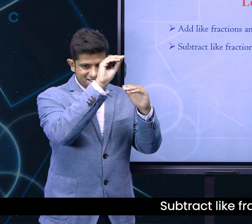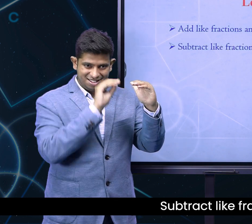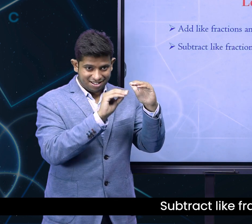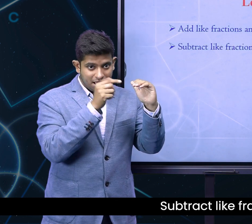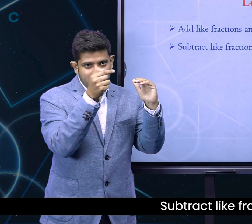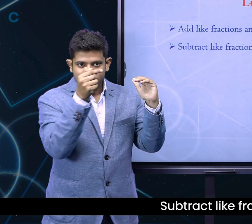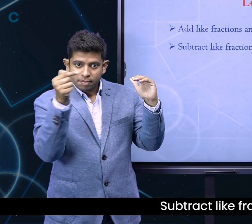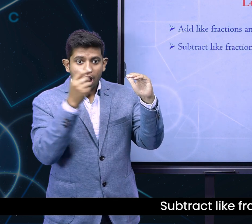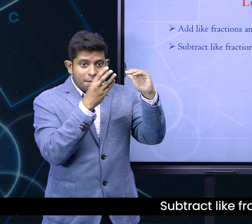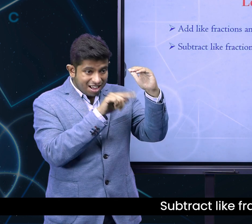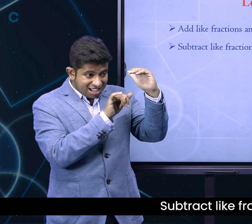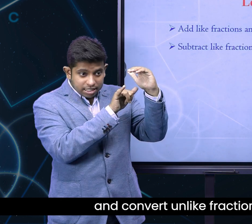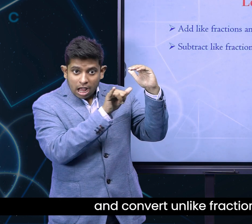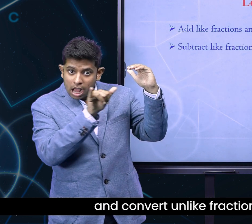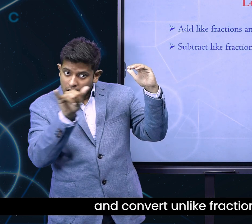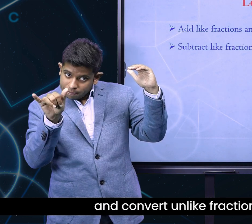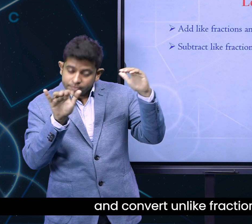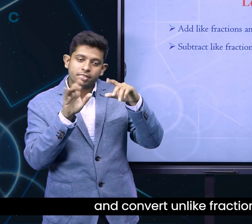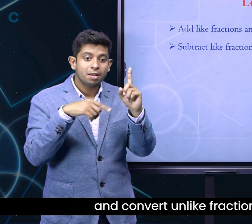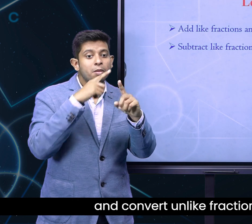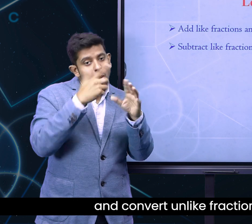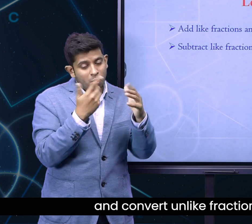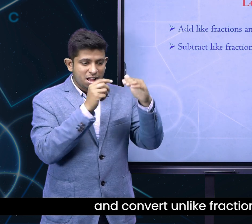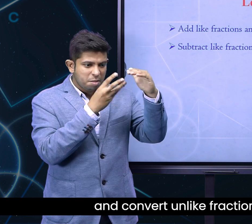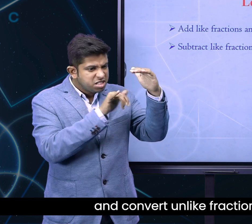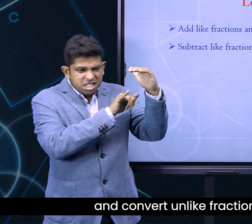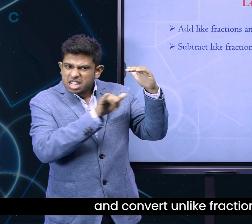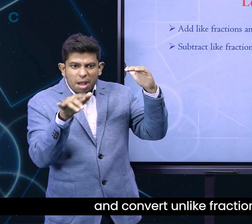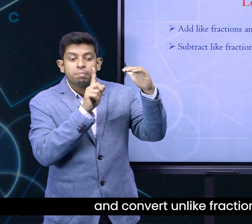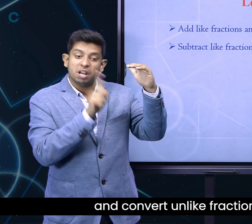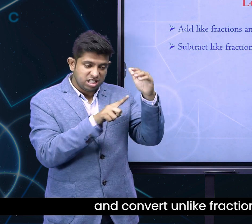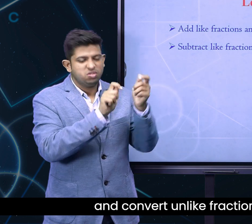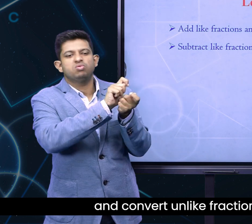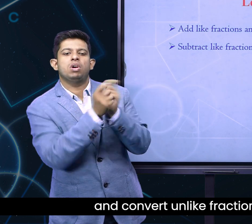Subtract like fractions and convert unlike fractions for subtraction.